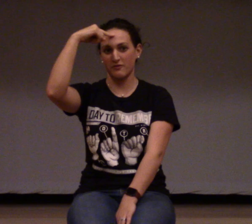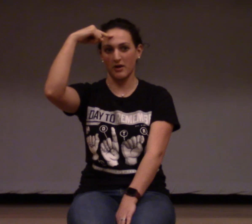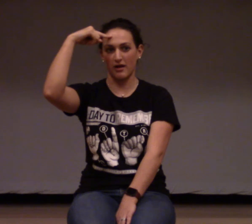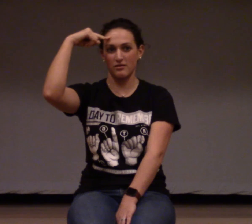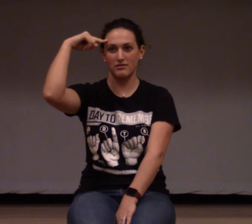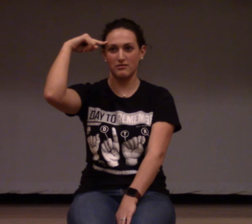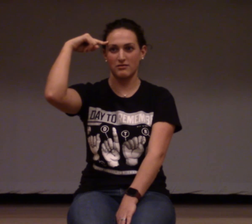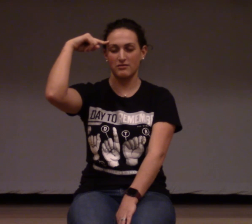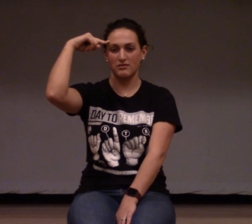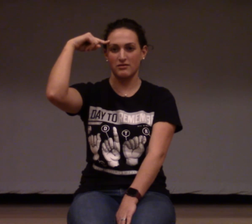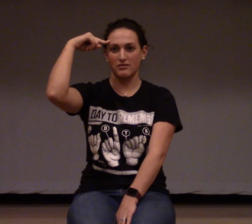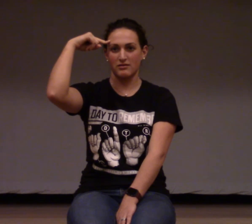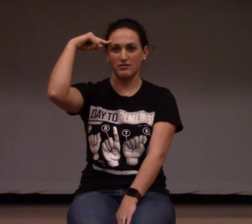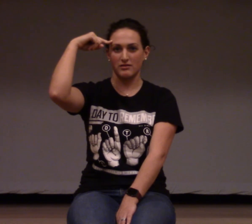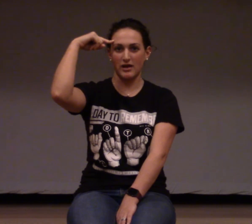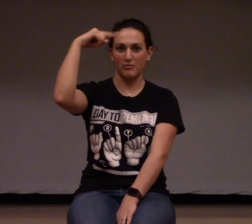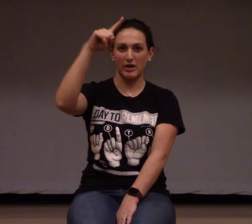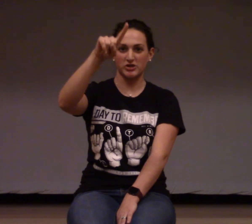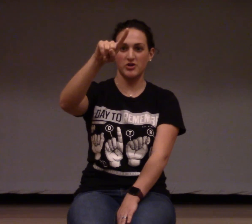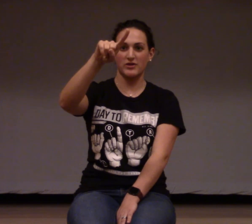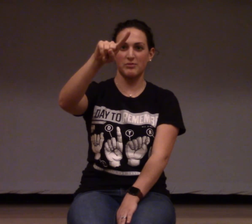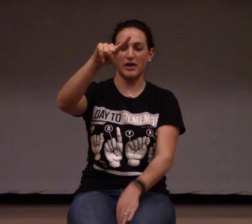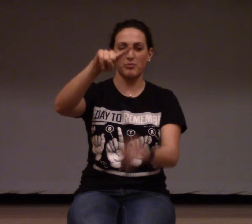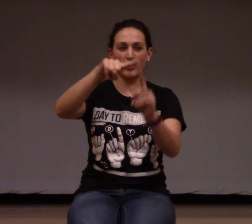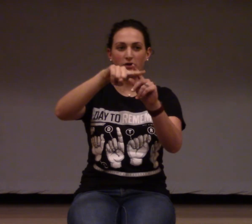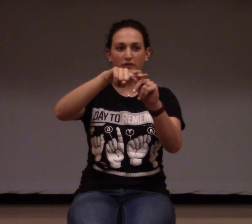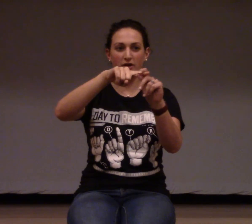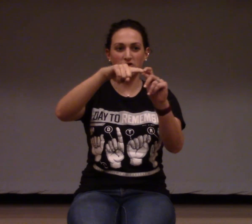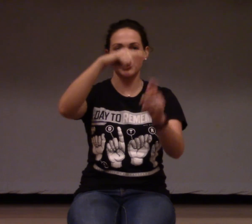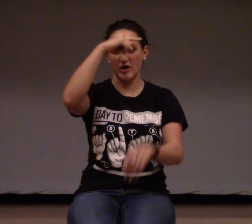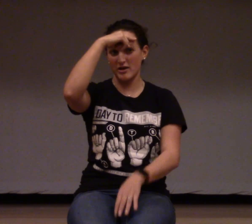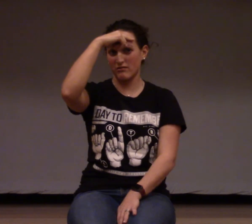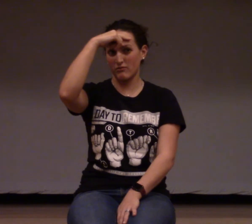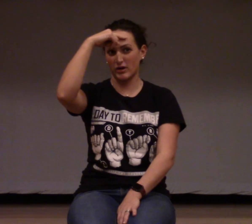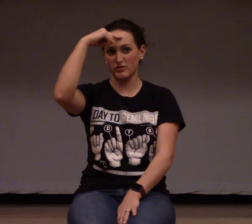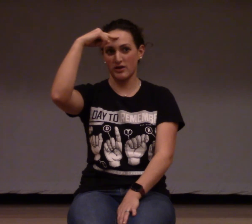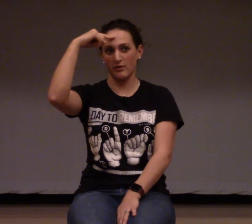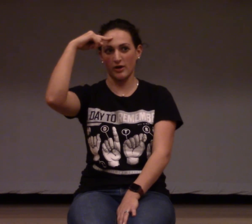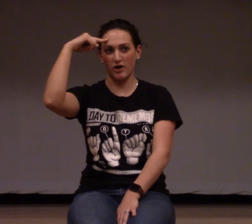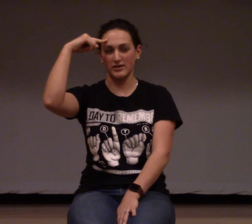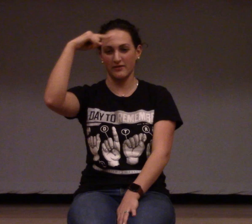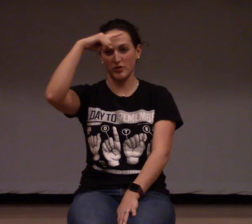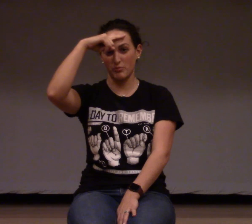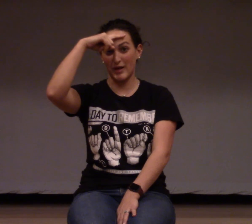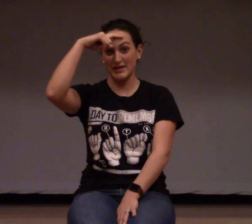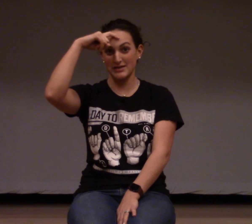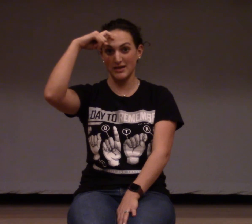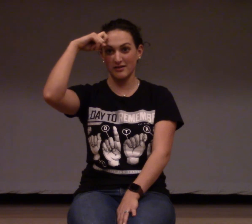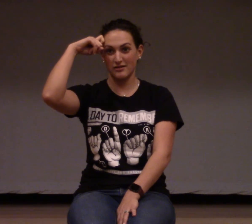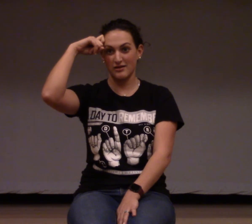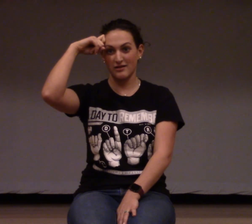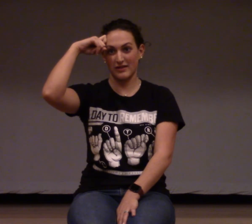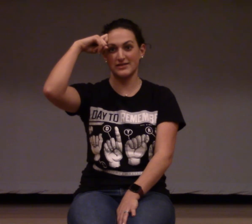forehead. Yep, make sure you keep that pointer finger straight when it goes all the way across. If you bend it, that's